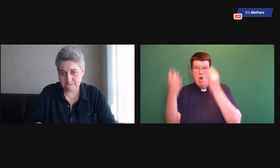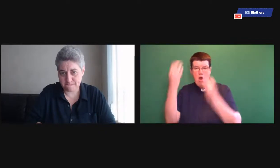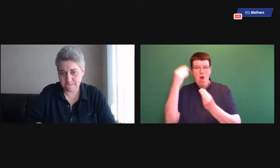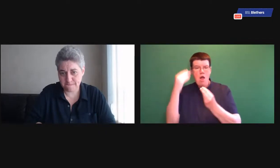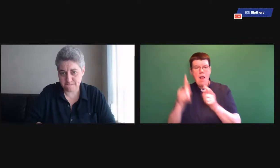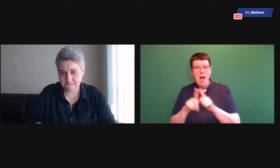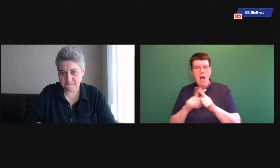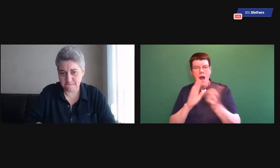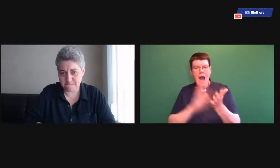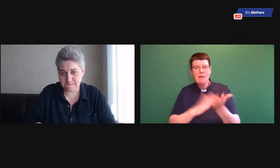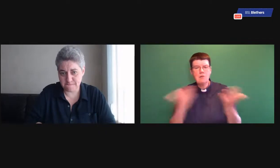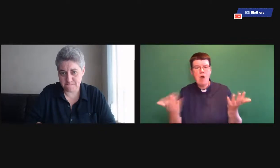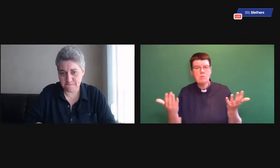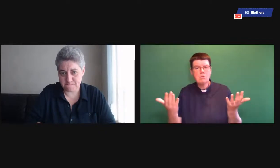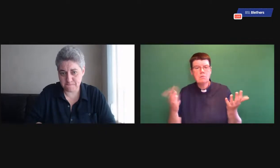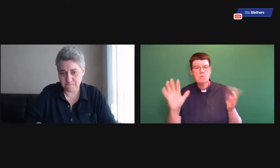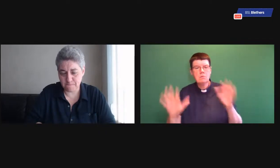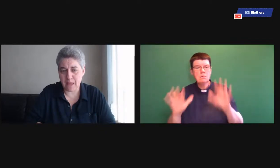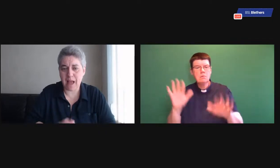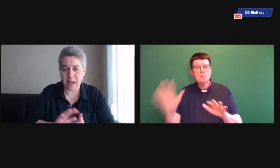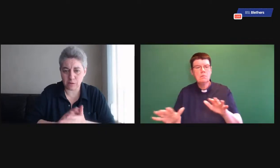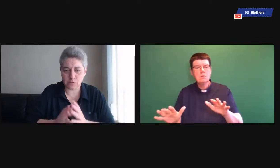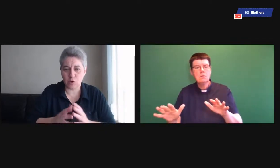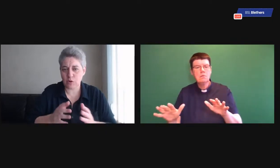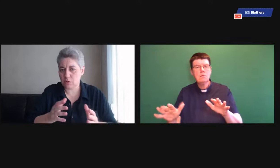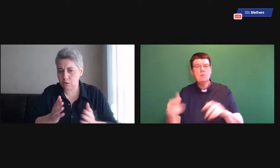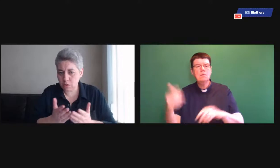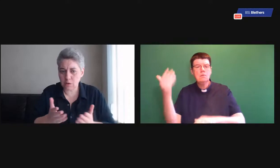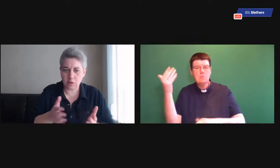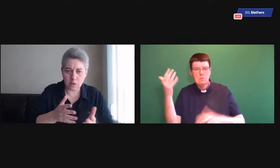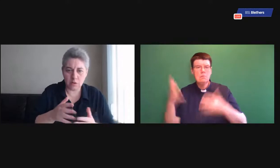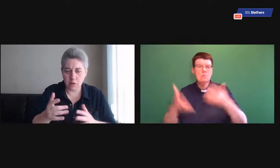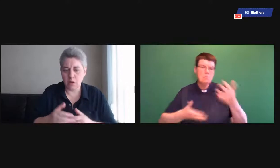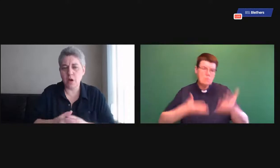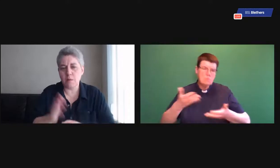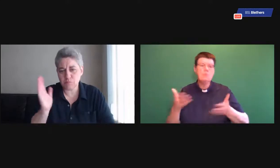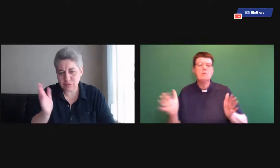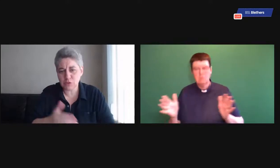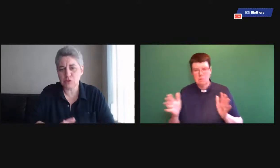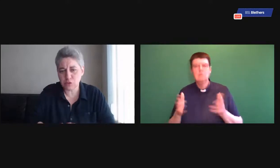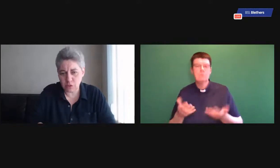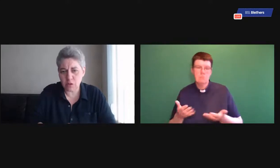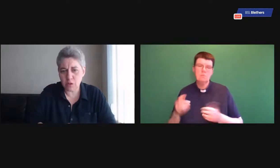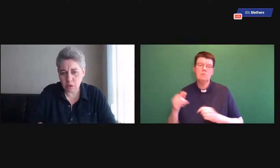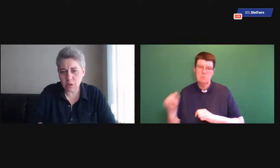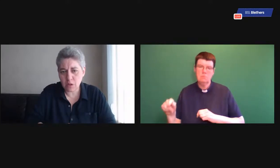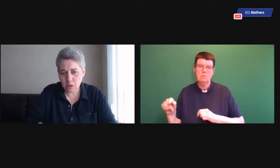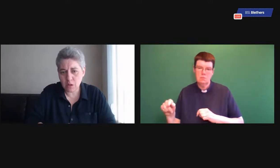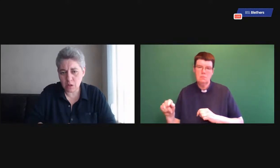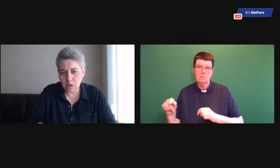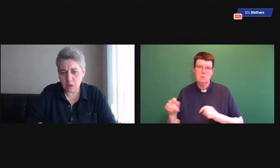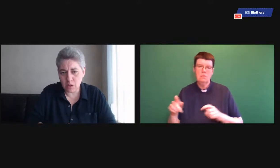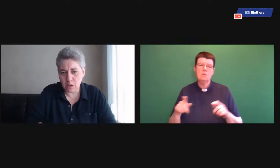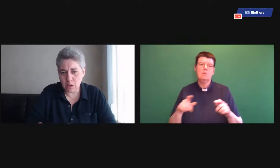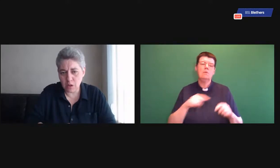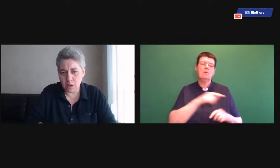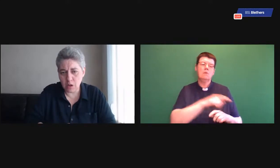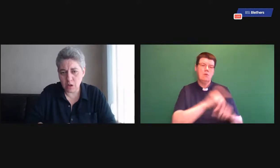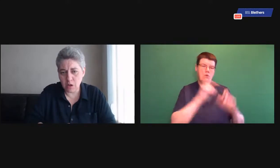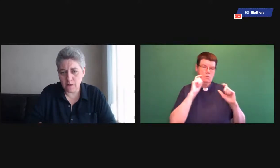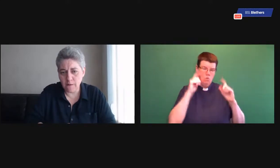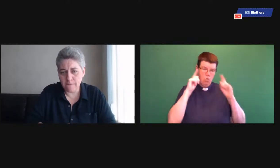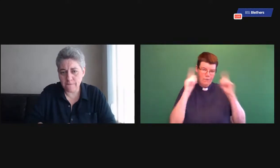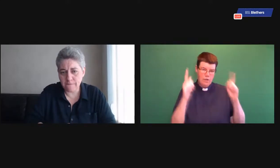Once you've done your exams, you go to the church to learn your sort of practical experience. You've done the theory